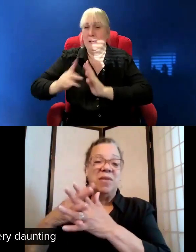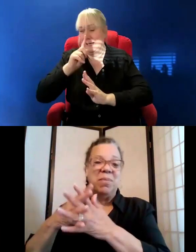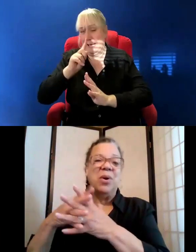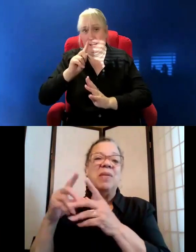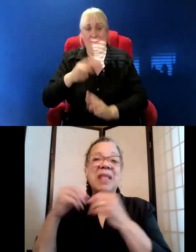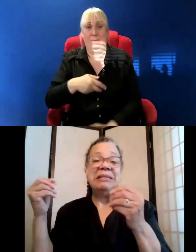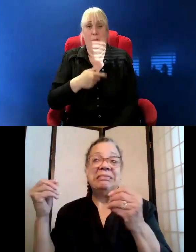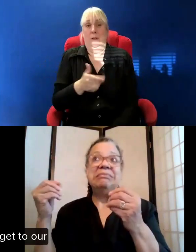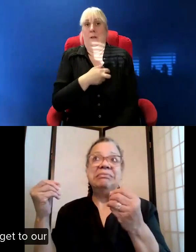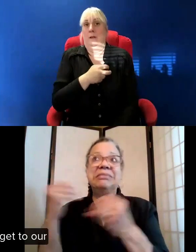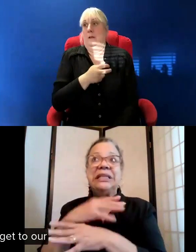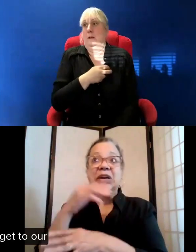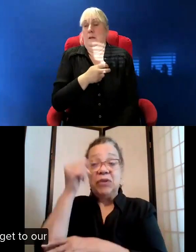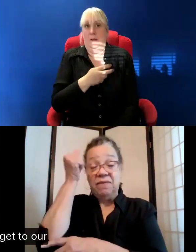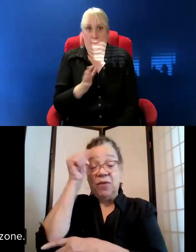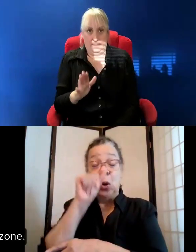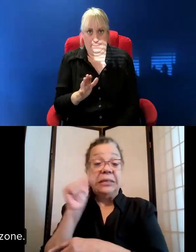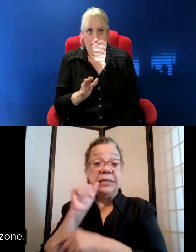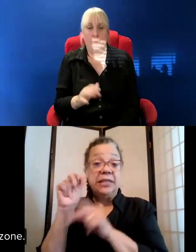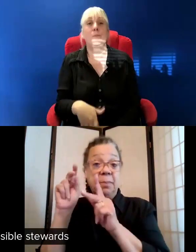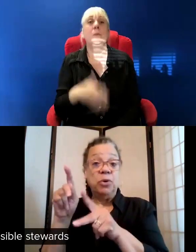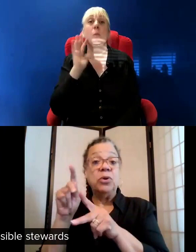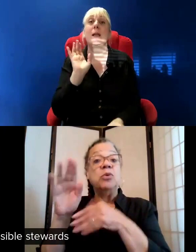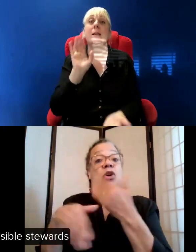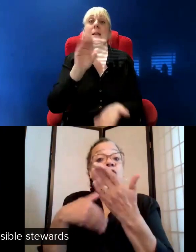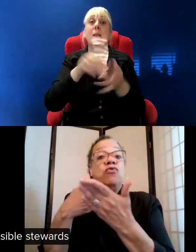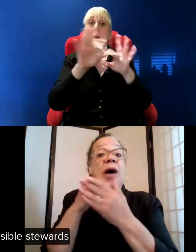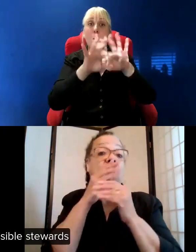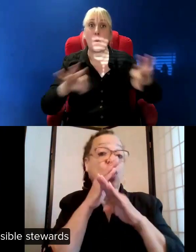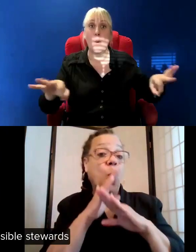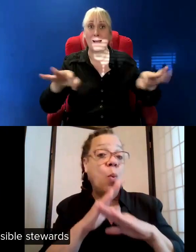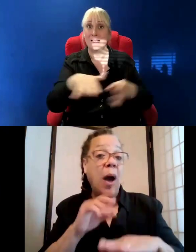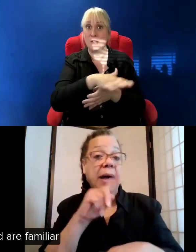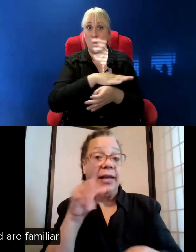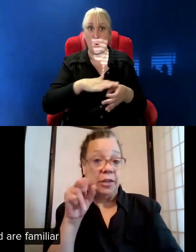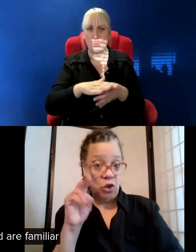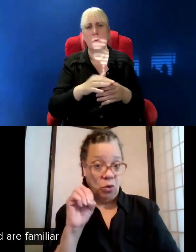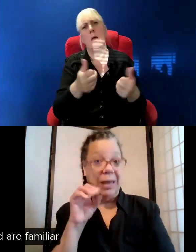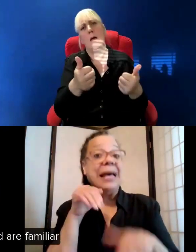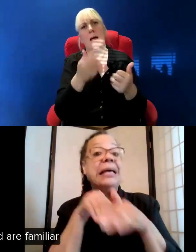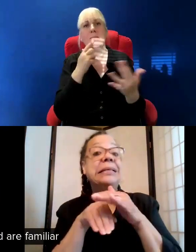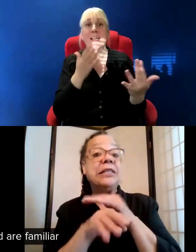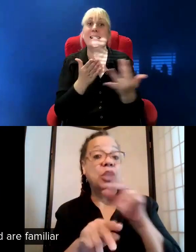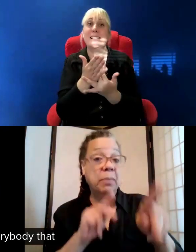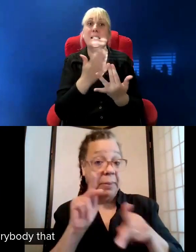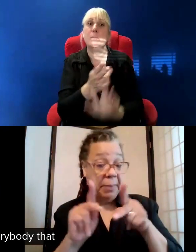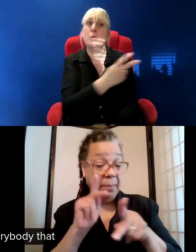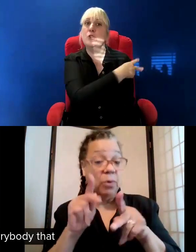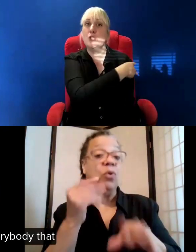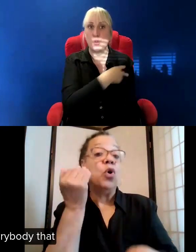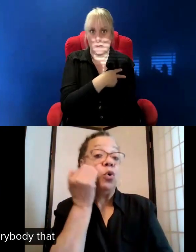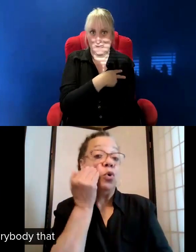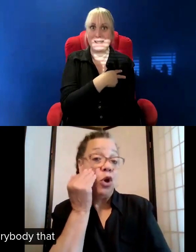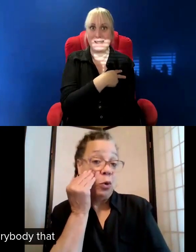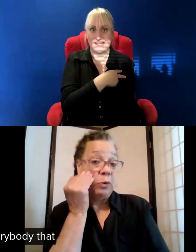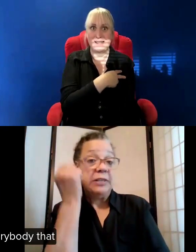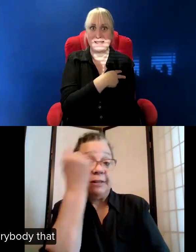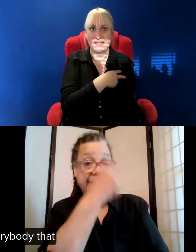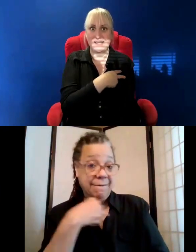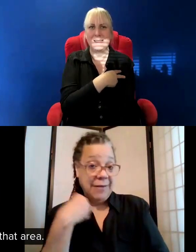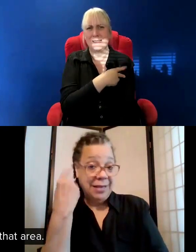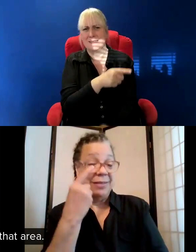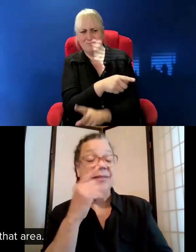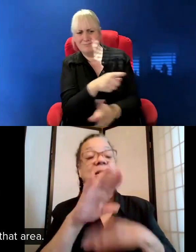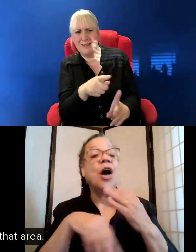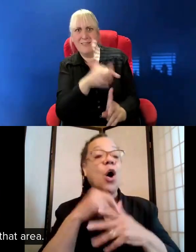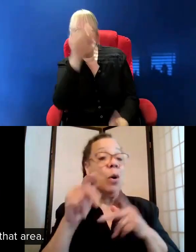daunting. When you get to our quiet zone, we have accessible stewards that work and are familiar faces to everybody